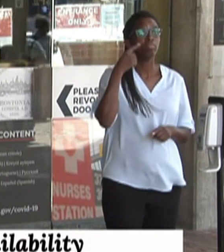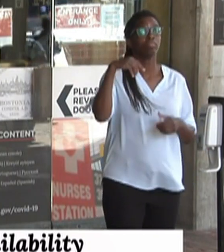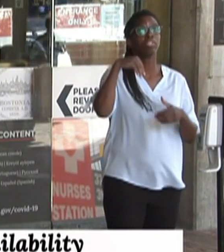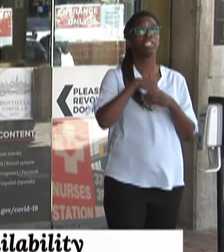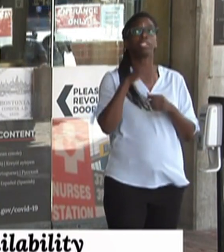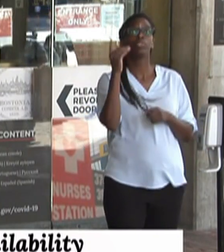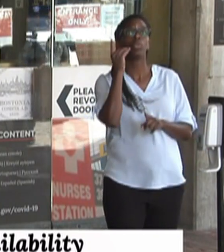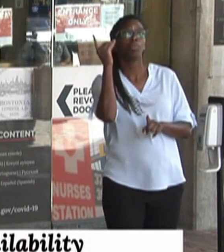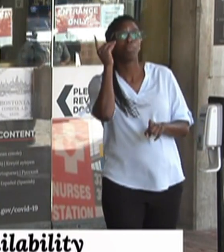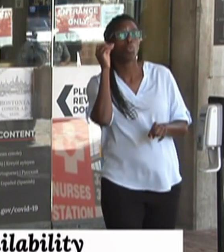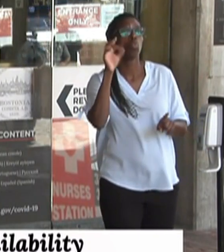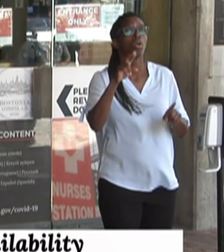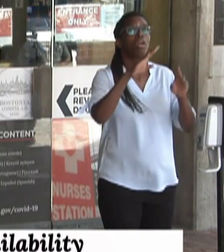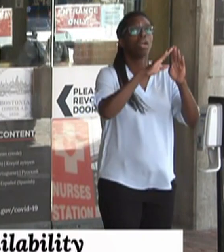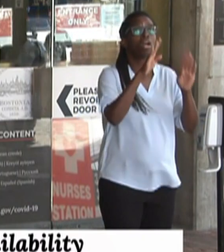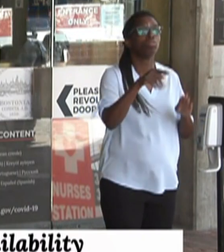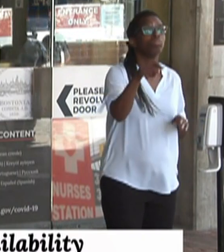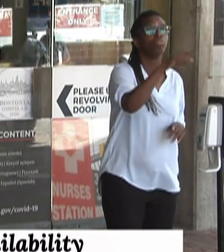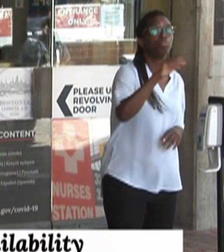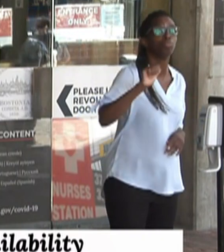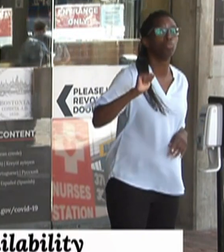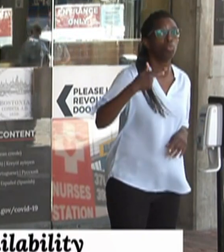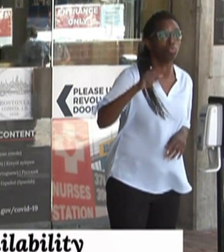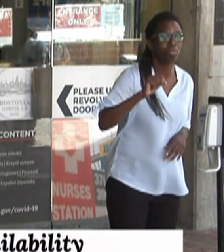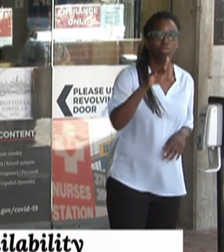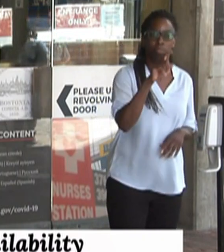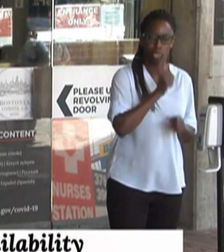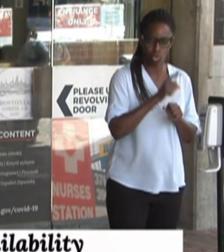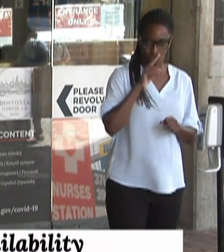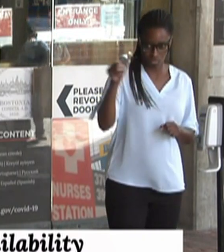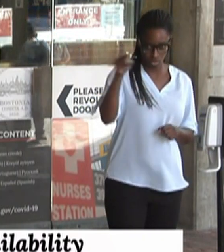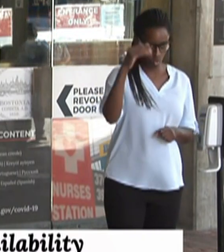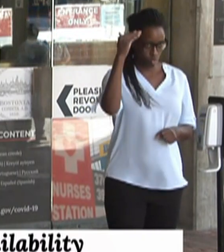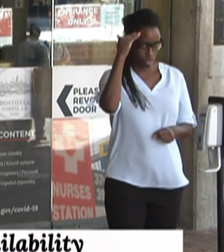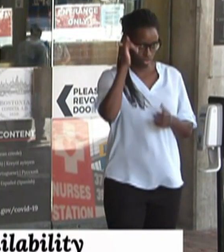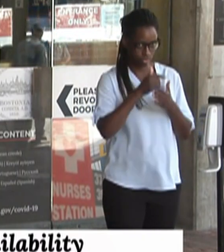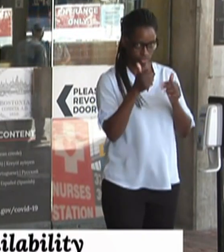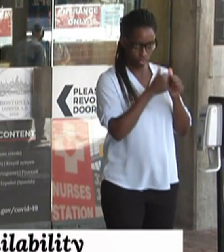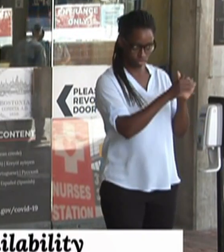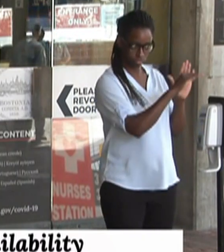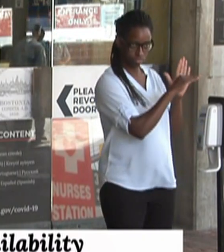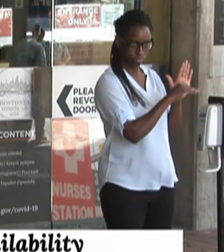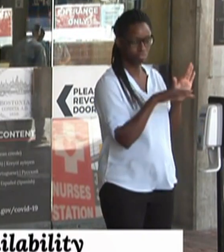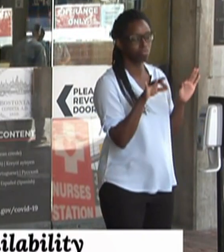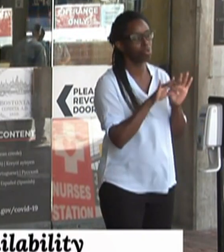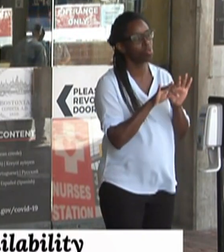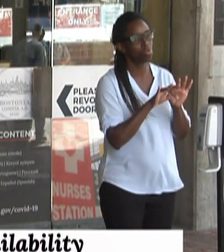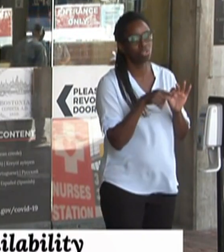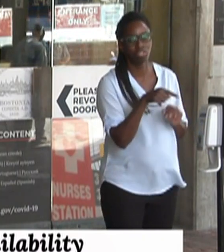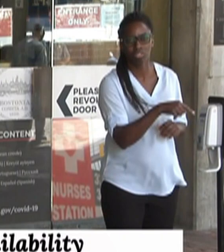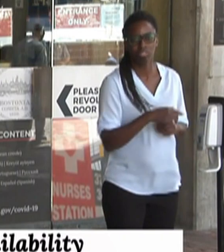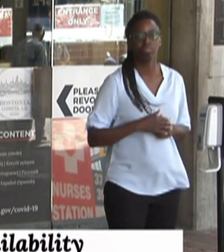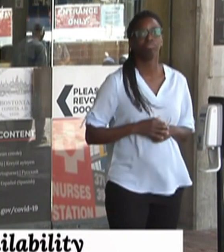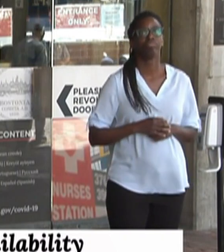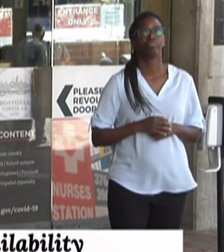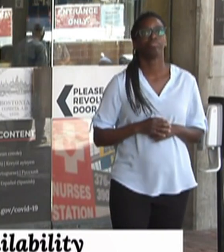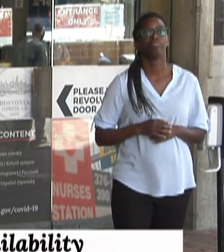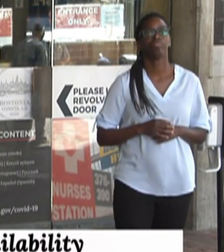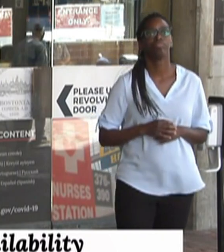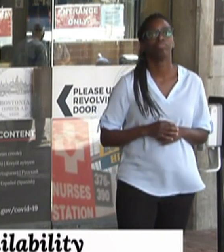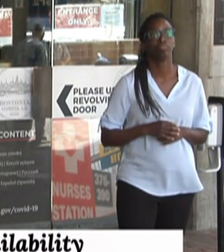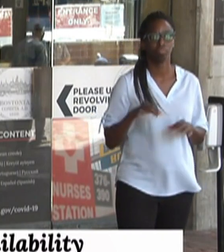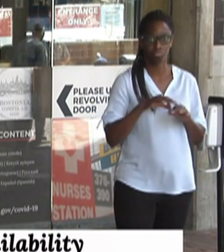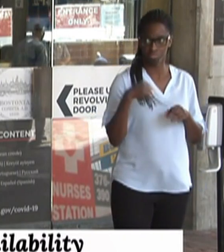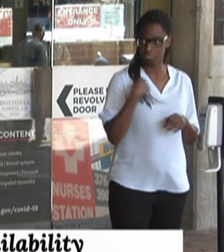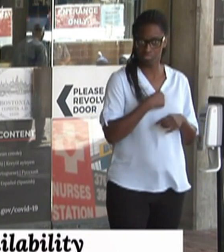understand how we move forward. We have been successful in our city over the last several months in keeping our number down,